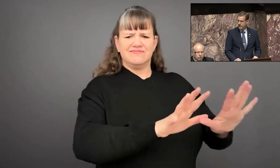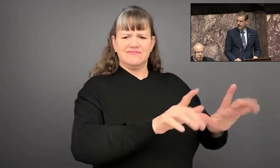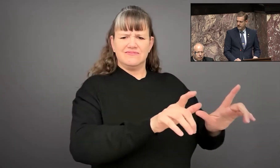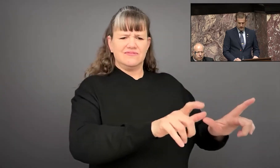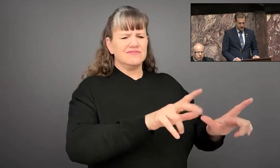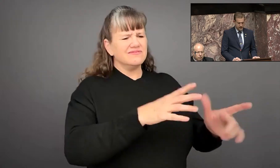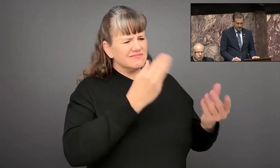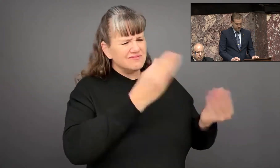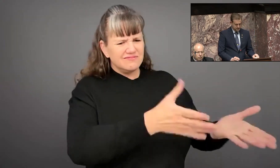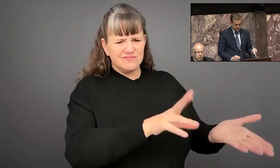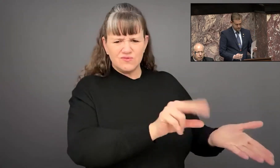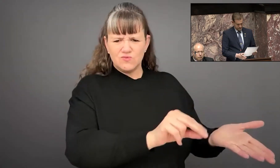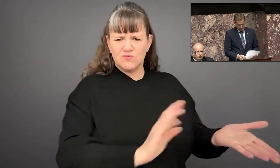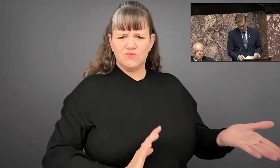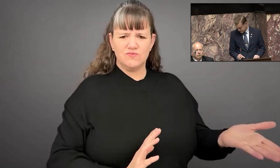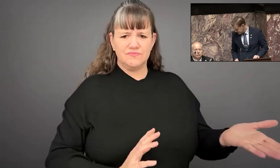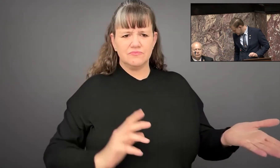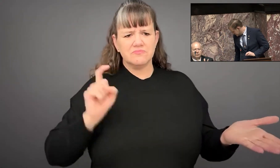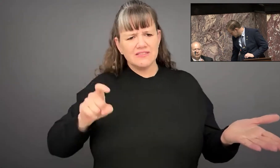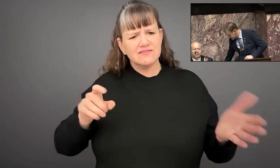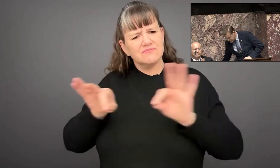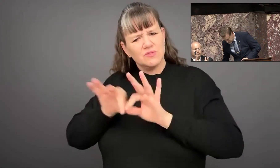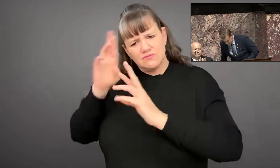hold dear. Thank you.